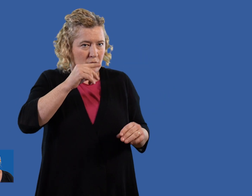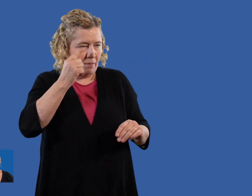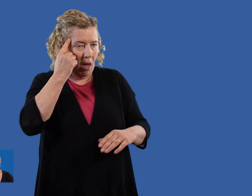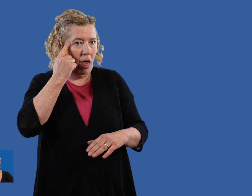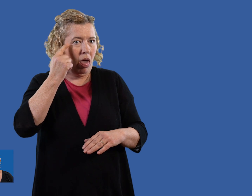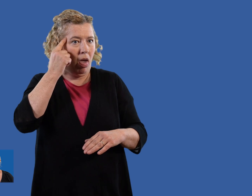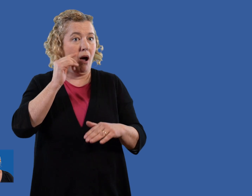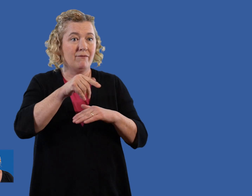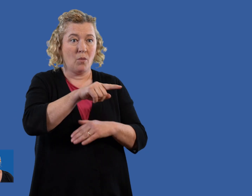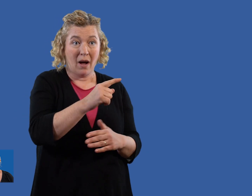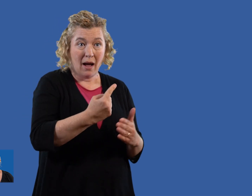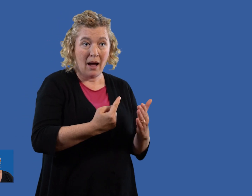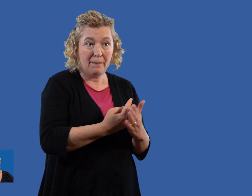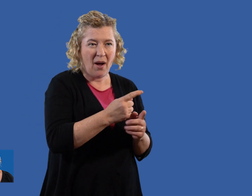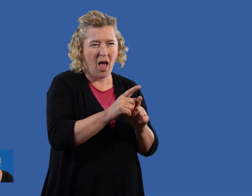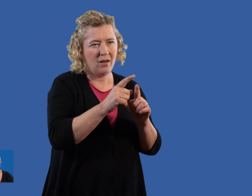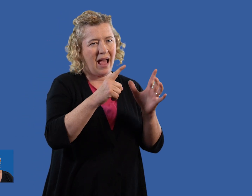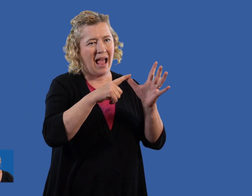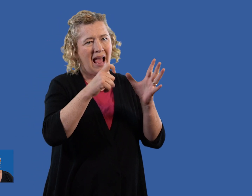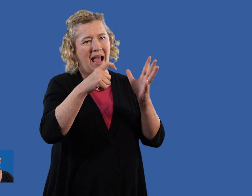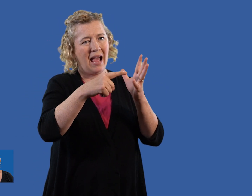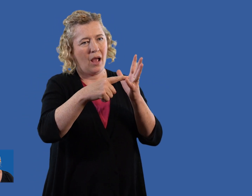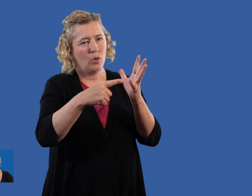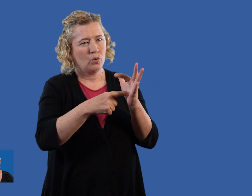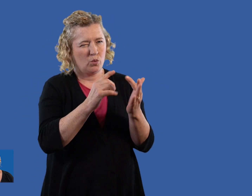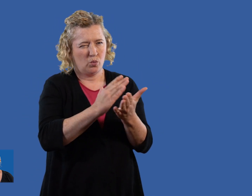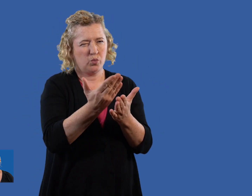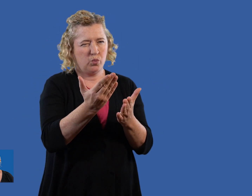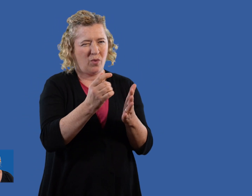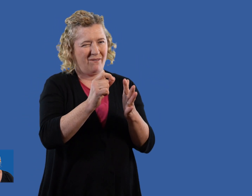happened. This acute phase can include feelings of fear,